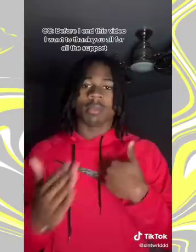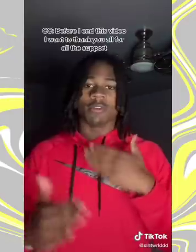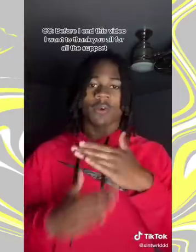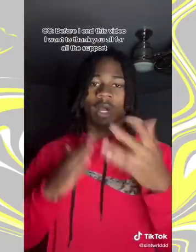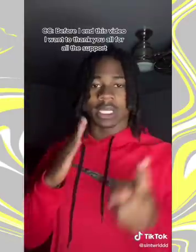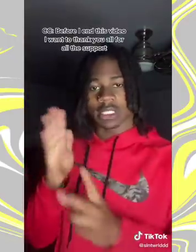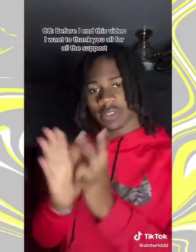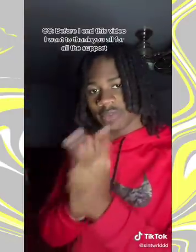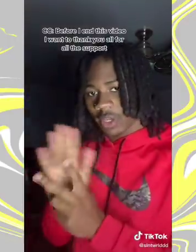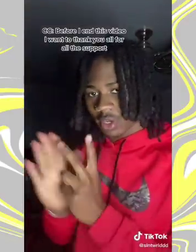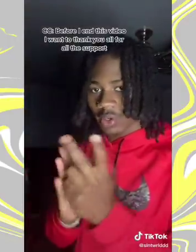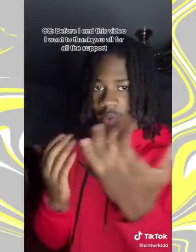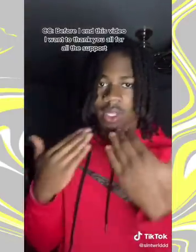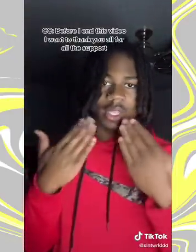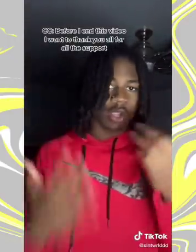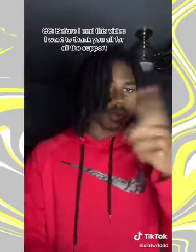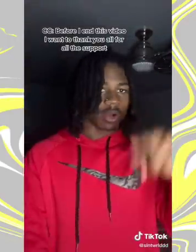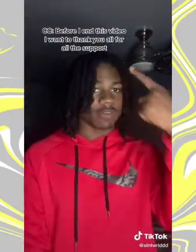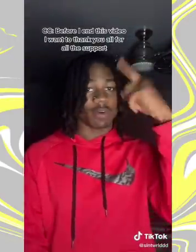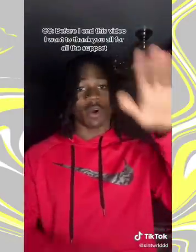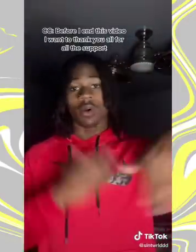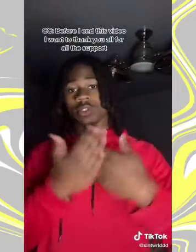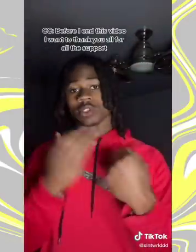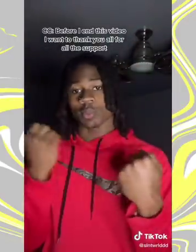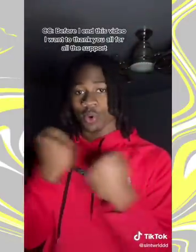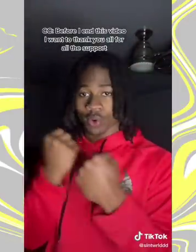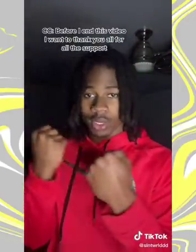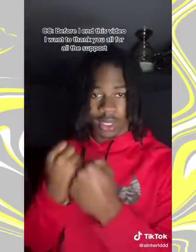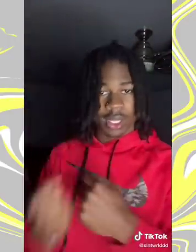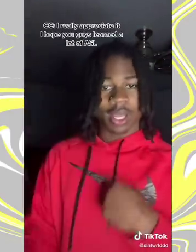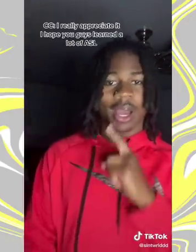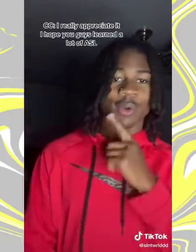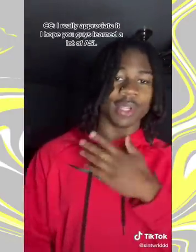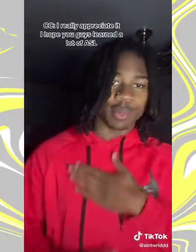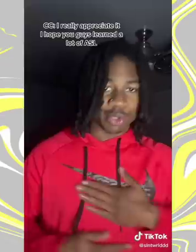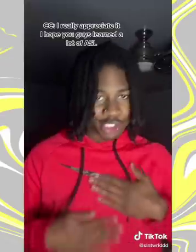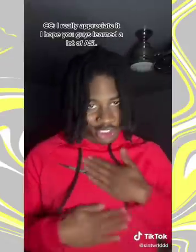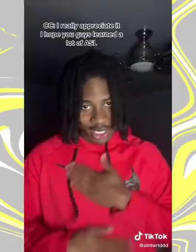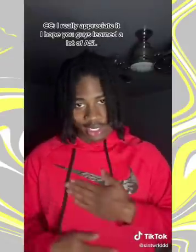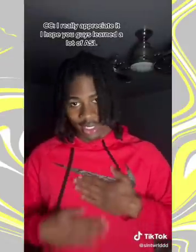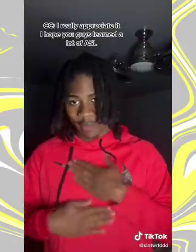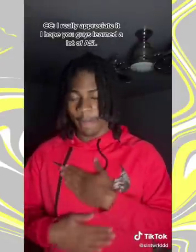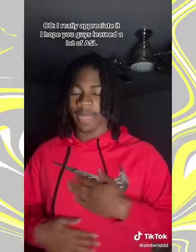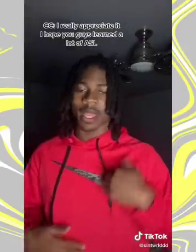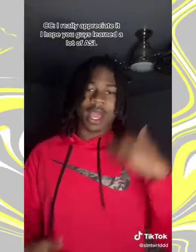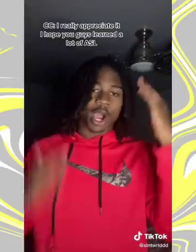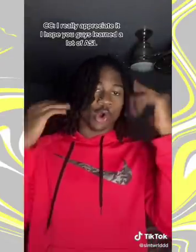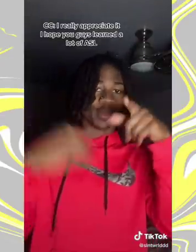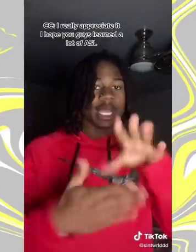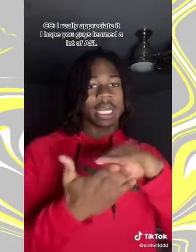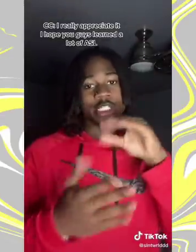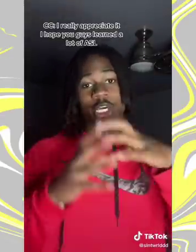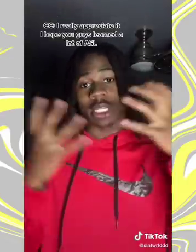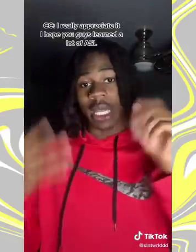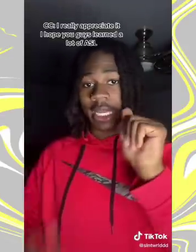Before I end the video, I want to thank you all for all the support. I really appreciate it. I hope you guys learned a lot of